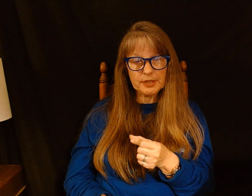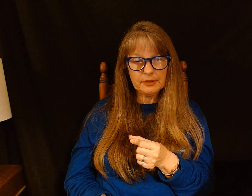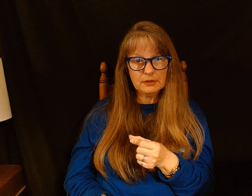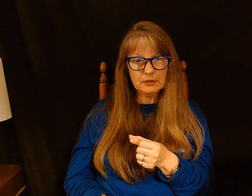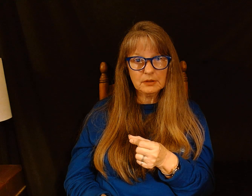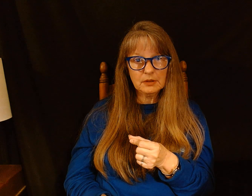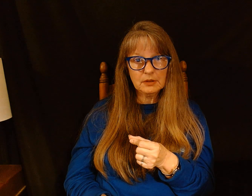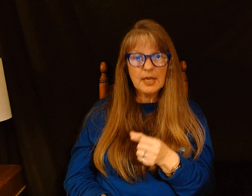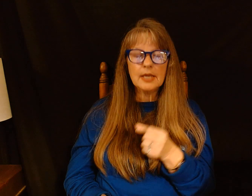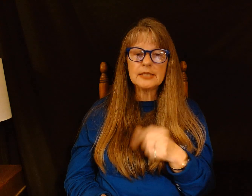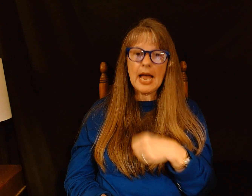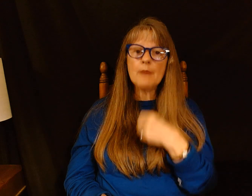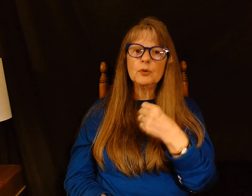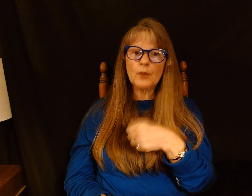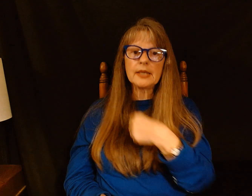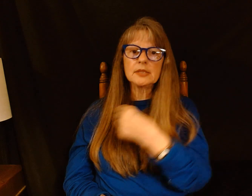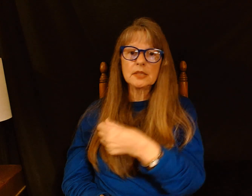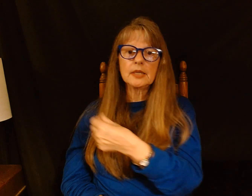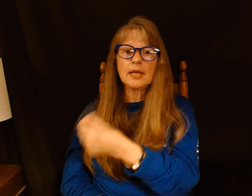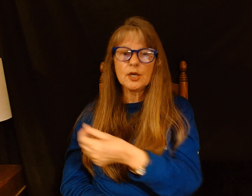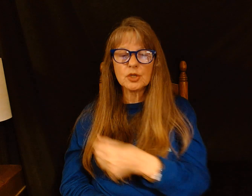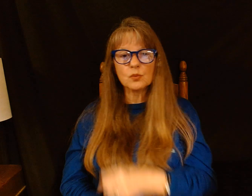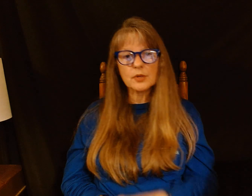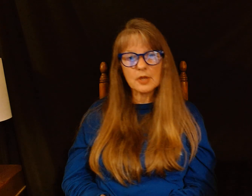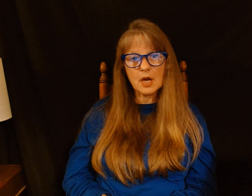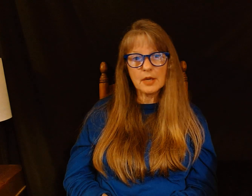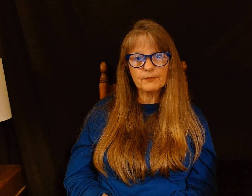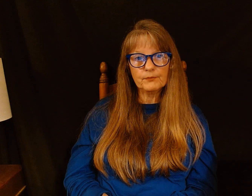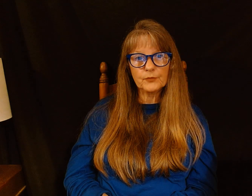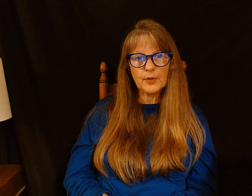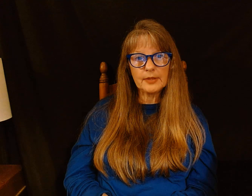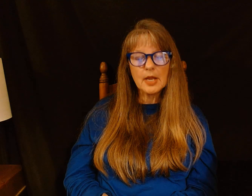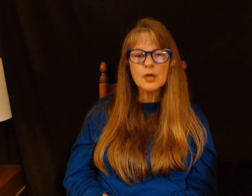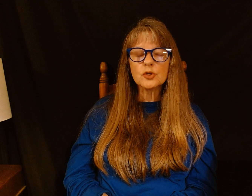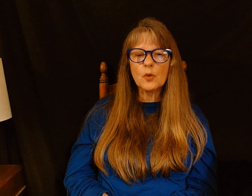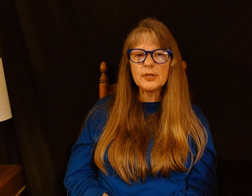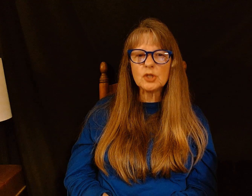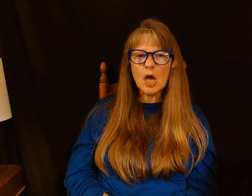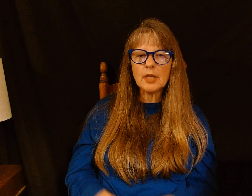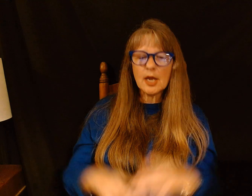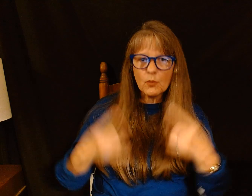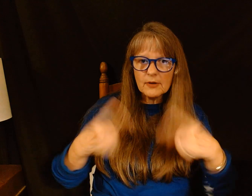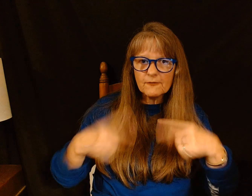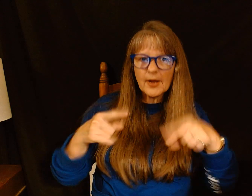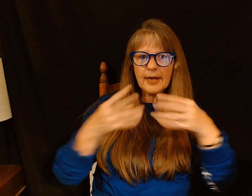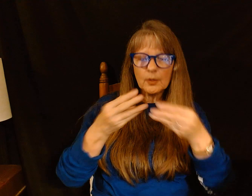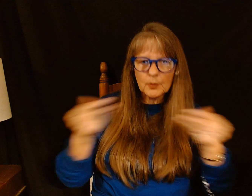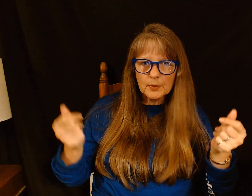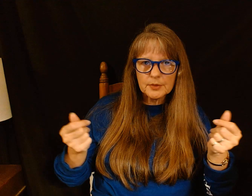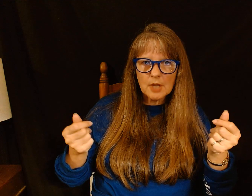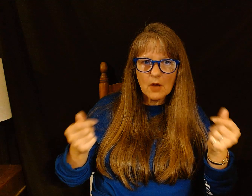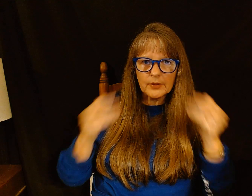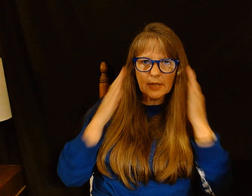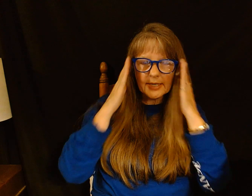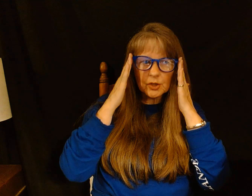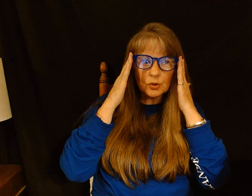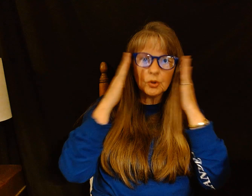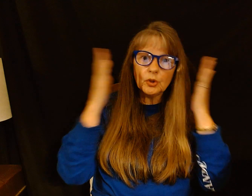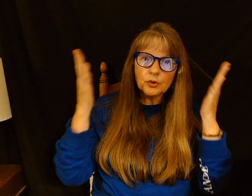reconciliation is I'm in reconciliation with God, right? So it's not like we fight and we resolve it. I guess you could